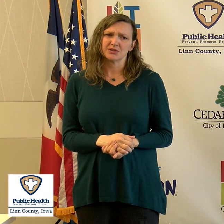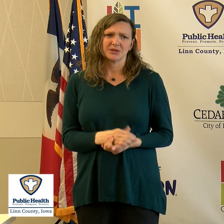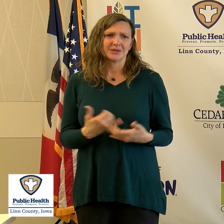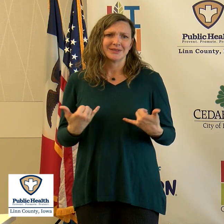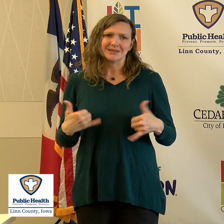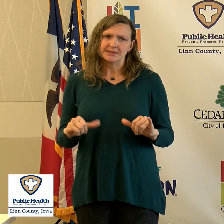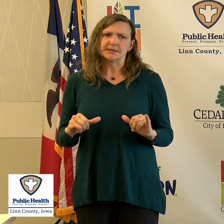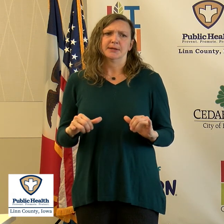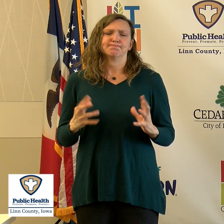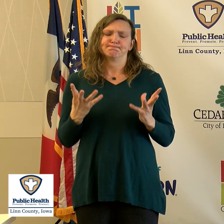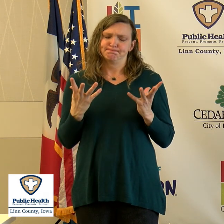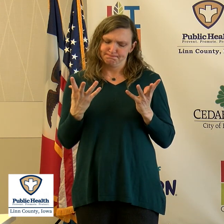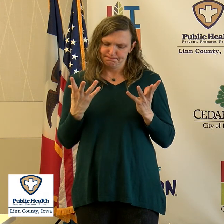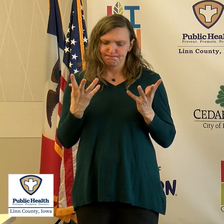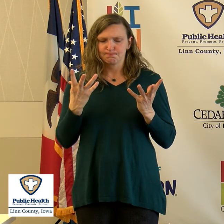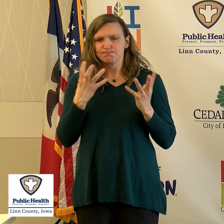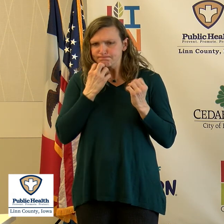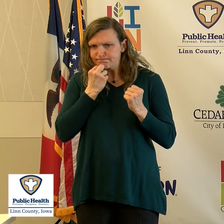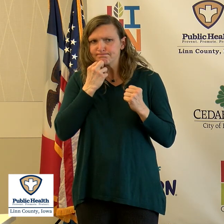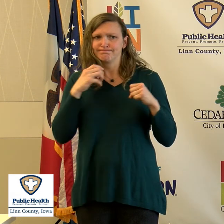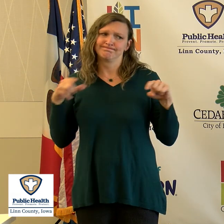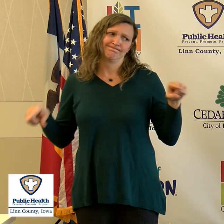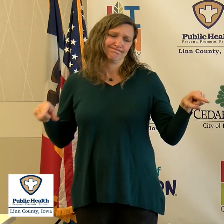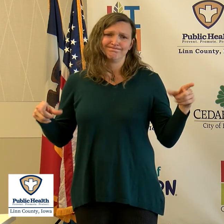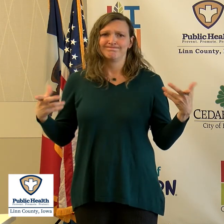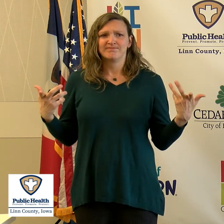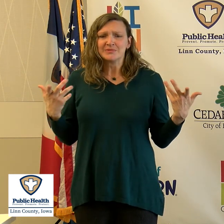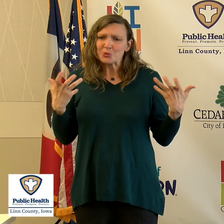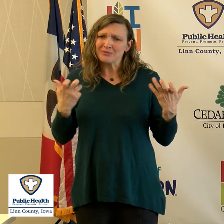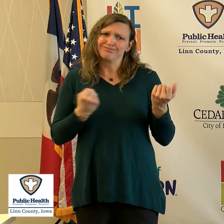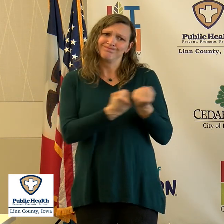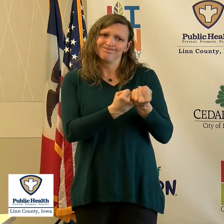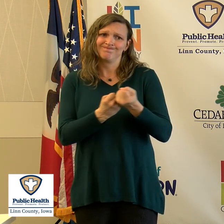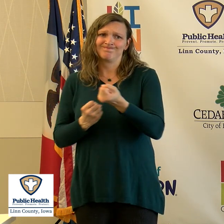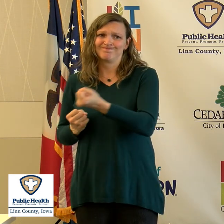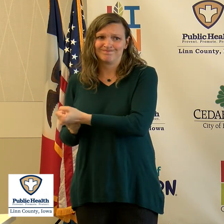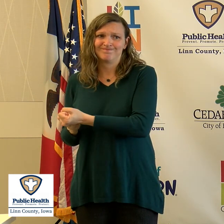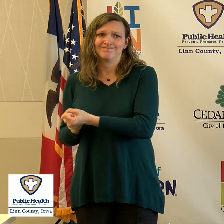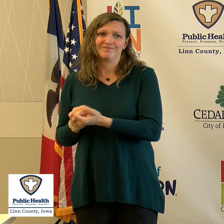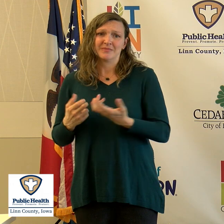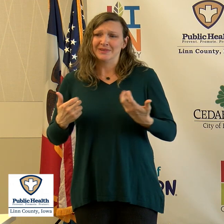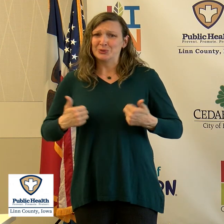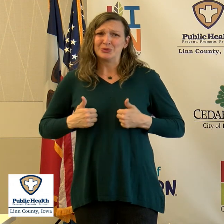help provide support for them, for the residents. So that's what we're